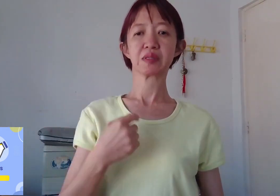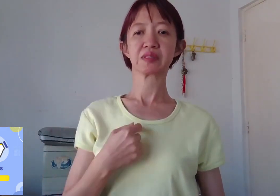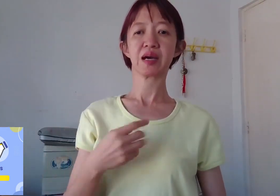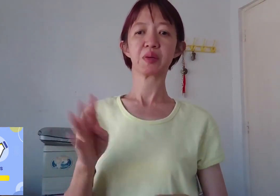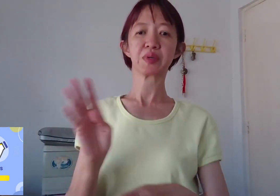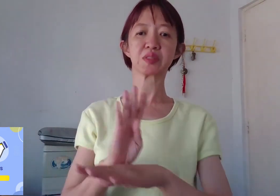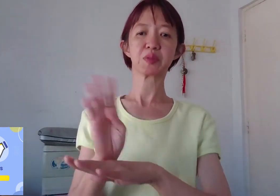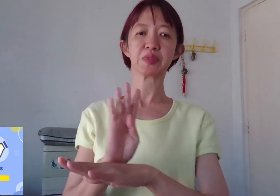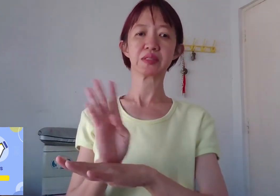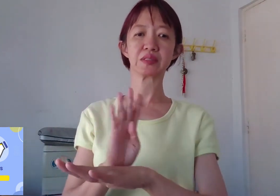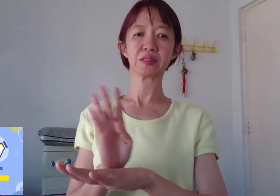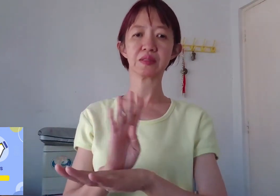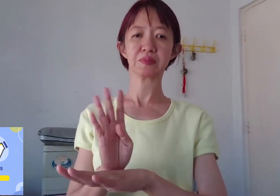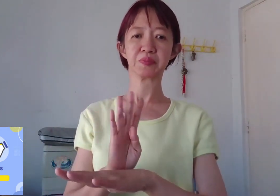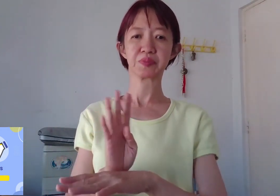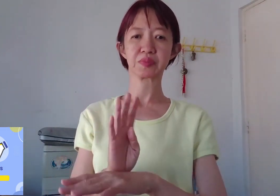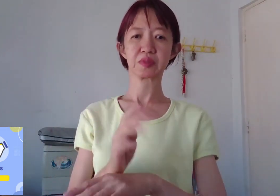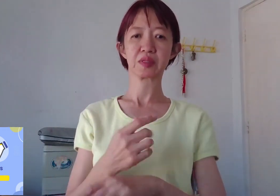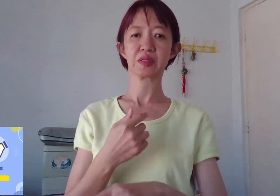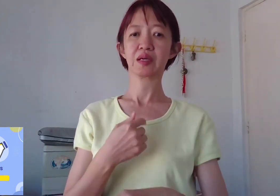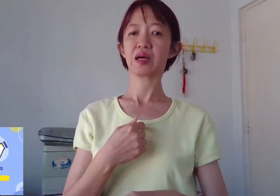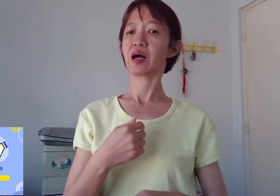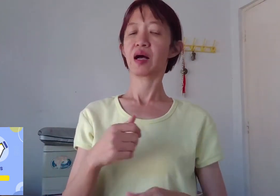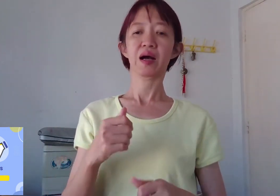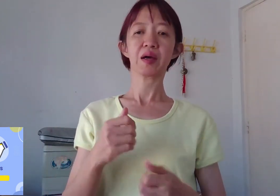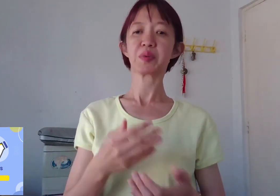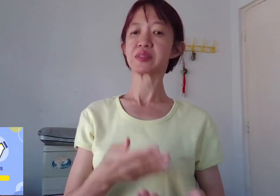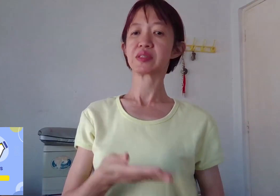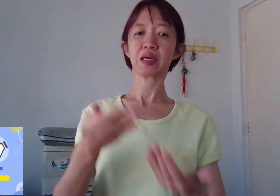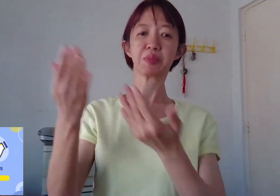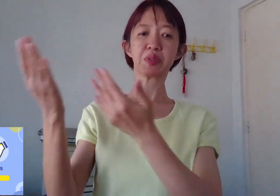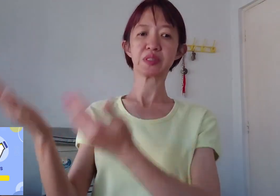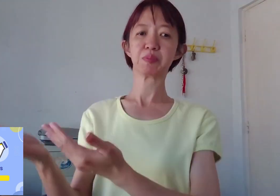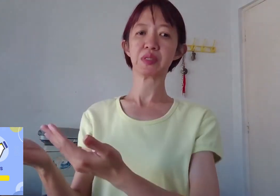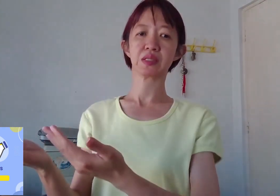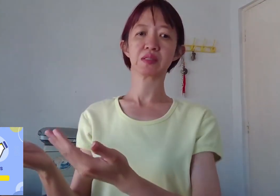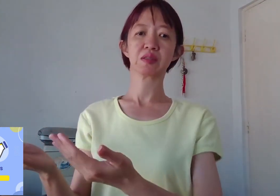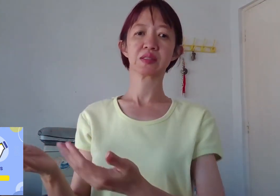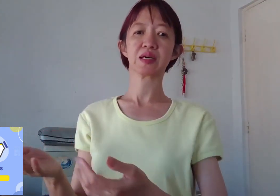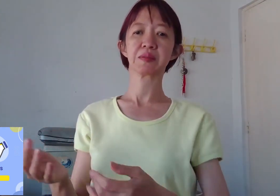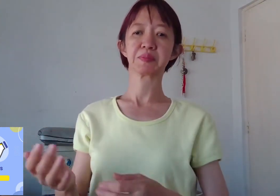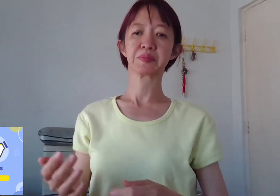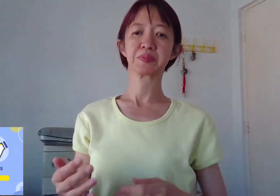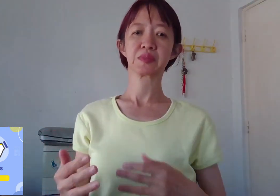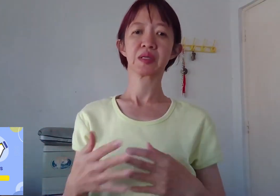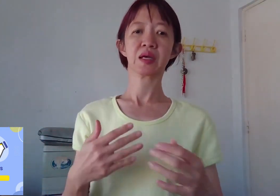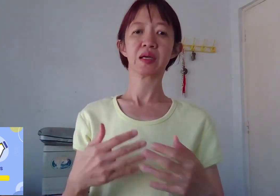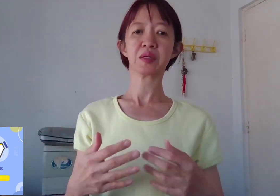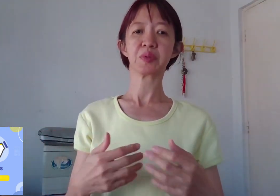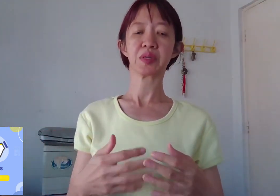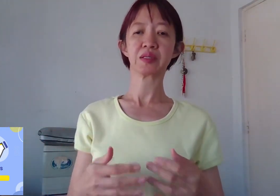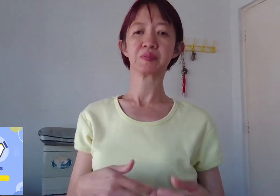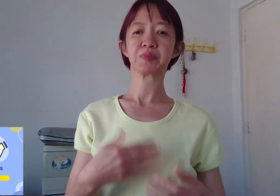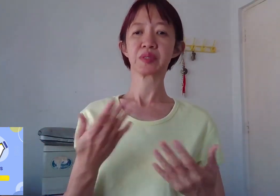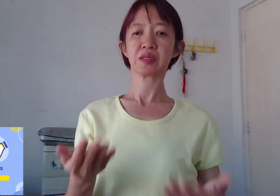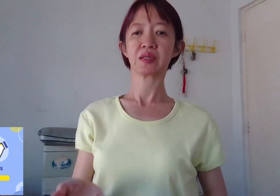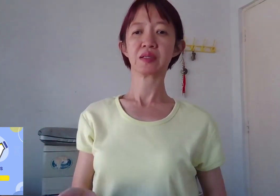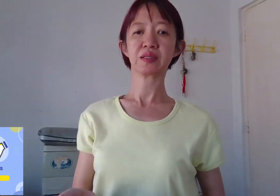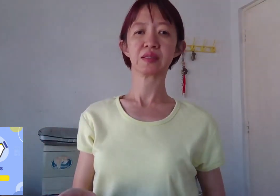because I was so busy, I wasn't able to submit it on time. Anyway, here it